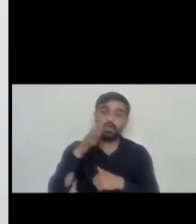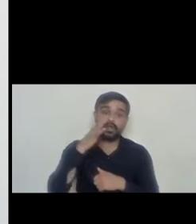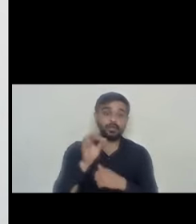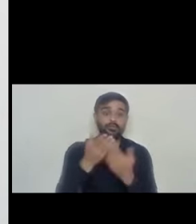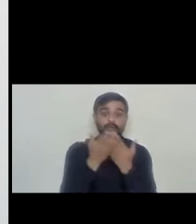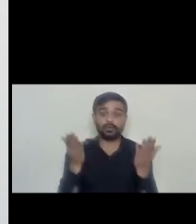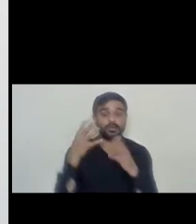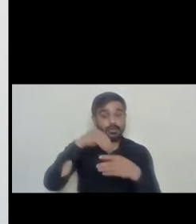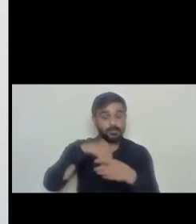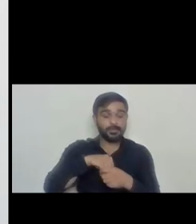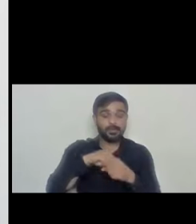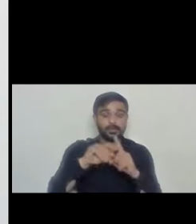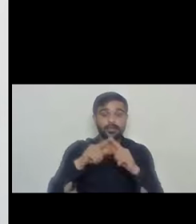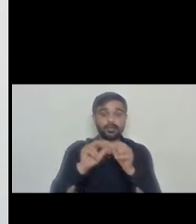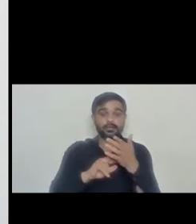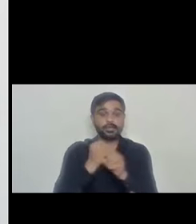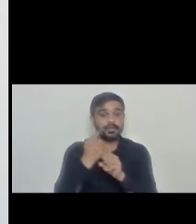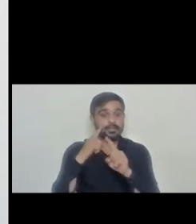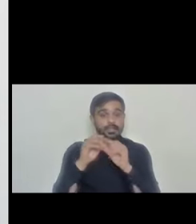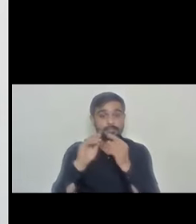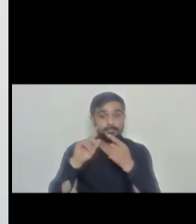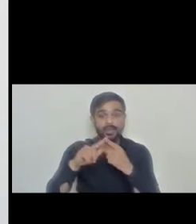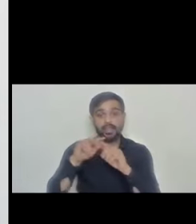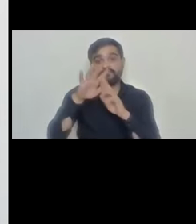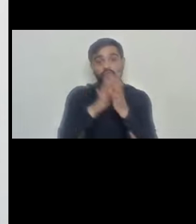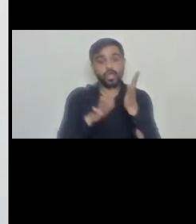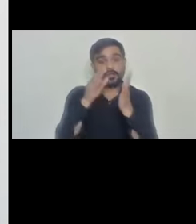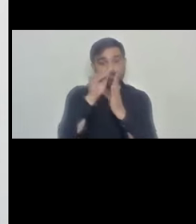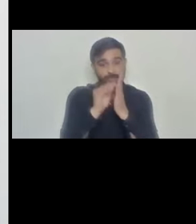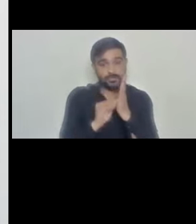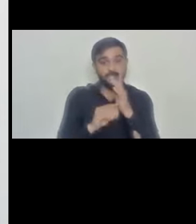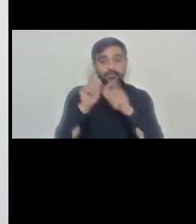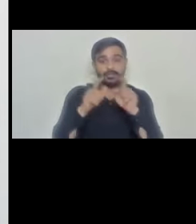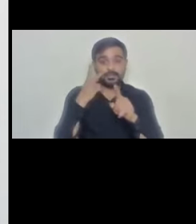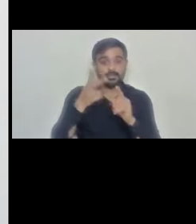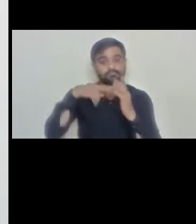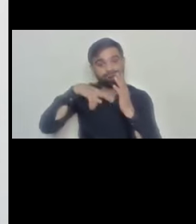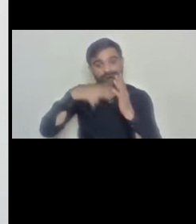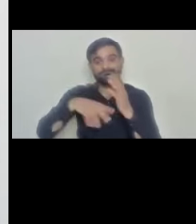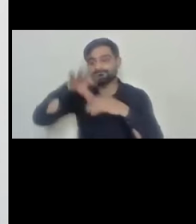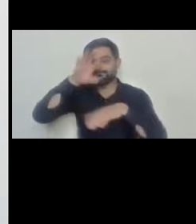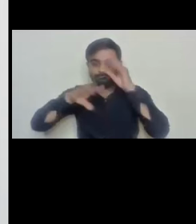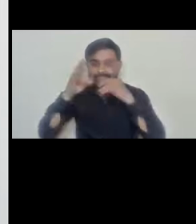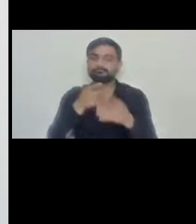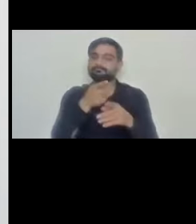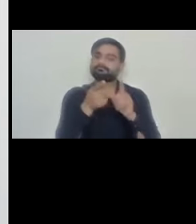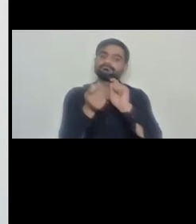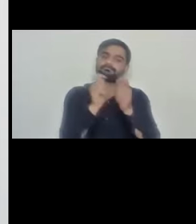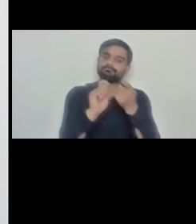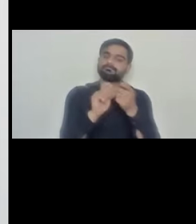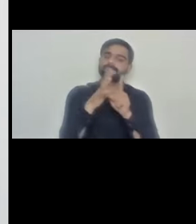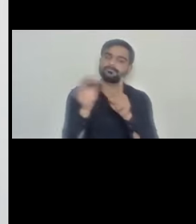put it in a tangible form in which people can actually read about it or learn about it so that they can engage